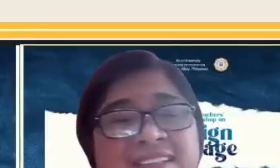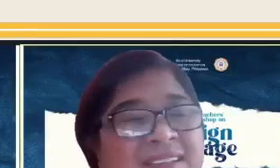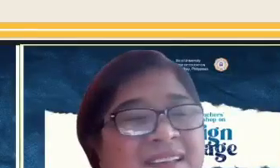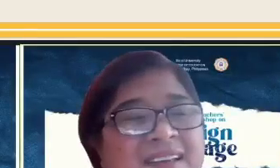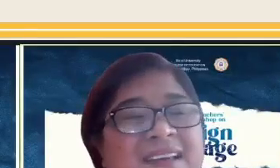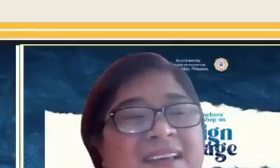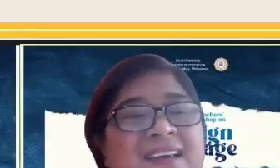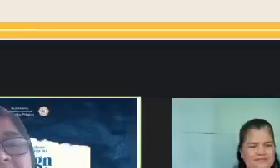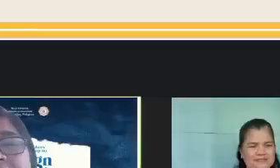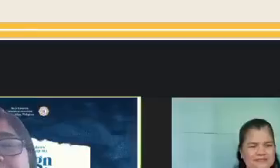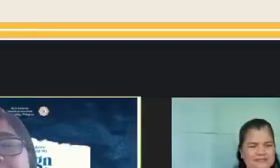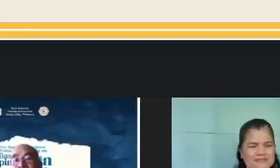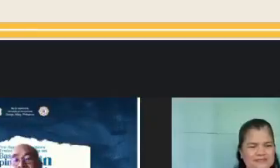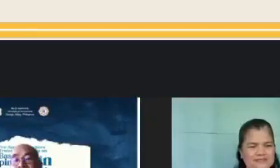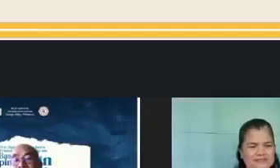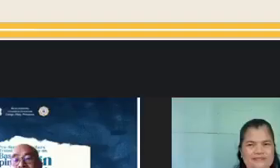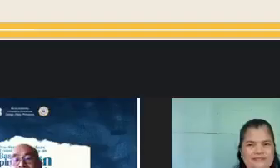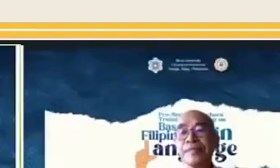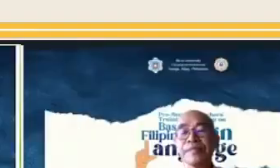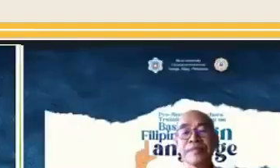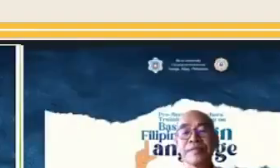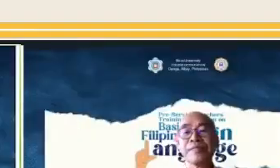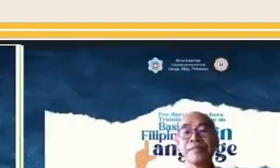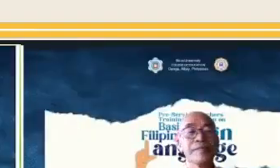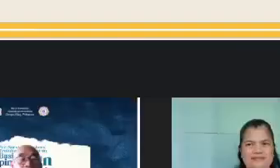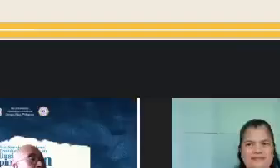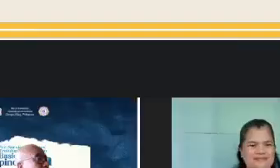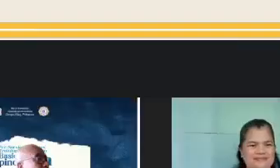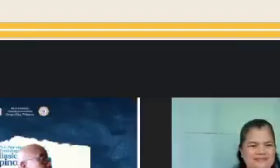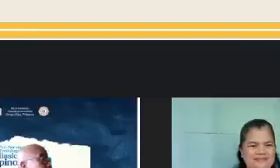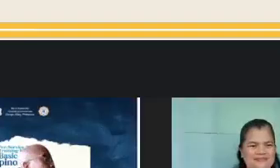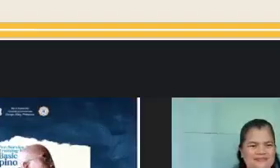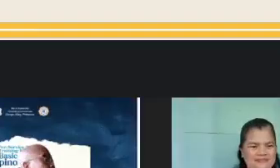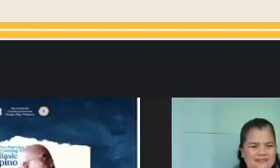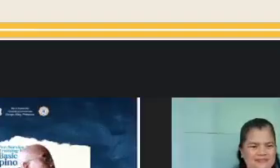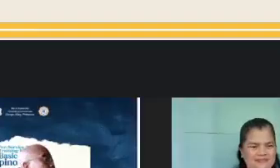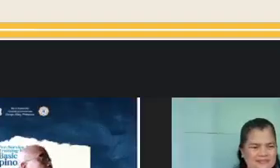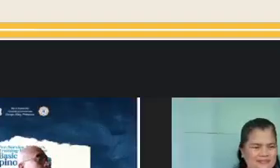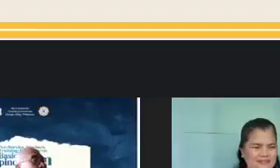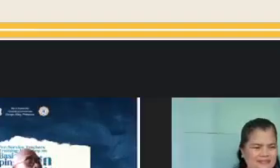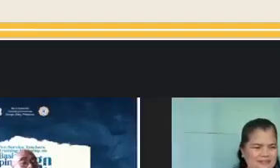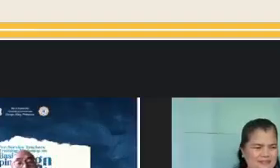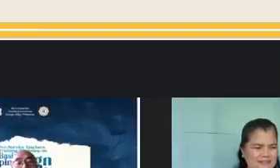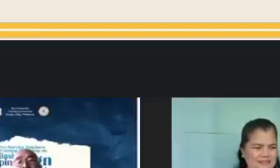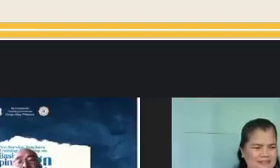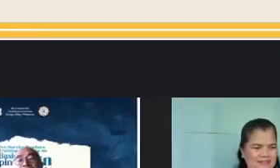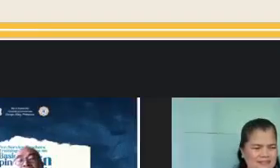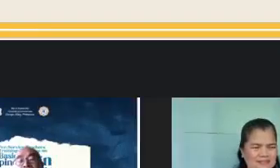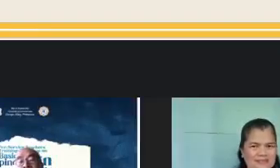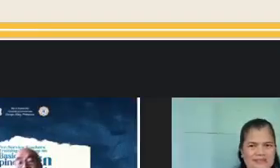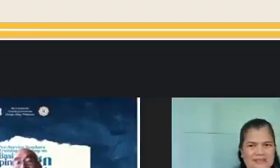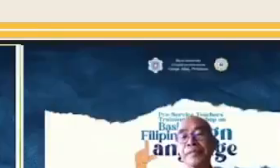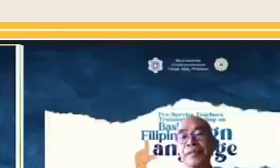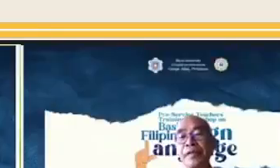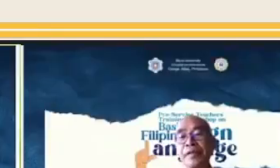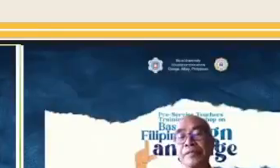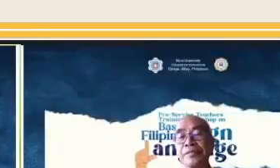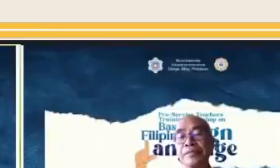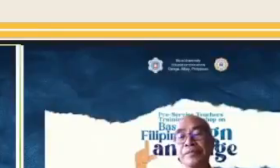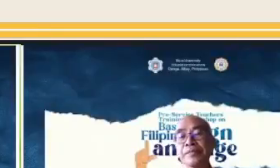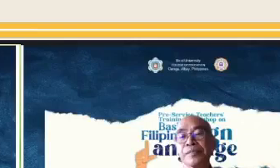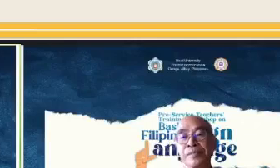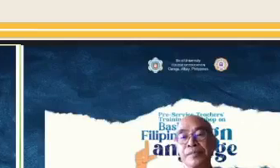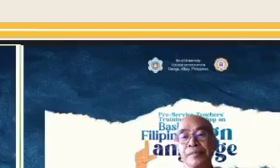Sheen. Sign language is a beautiful and expressive form of communication that